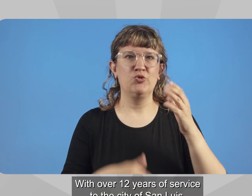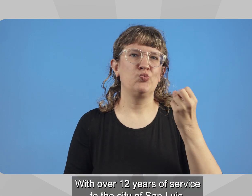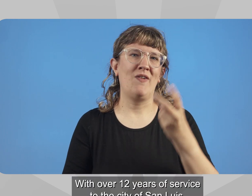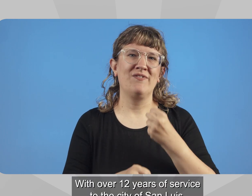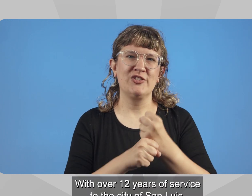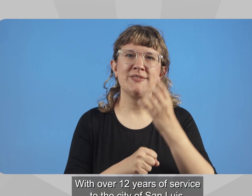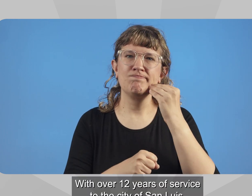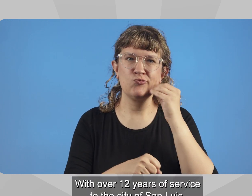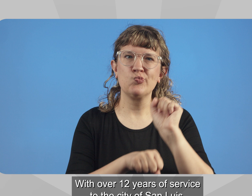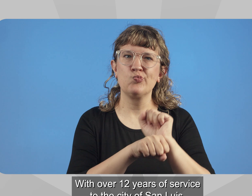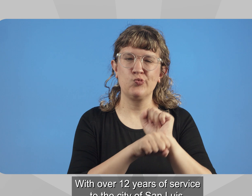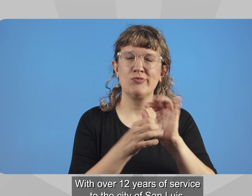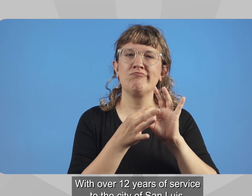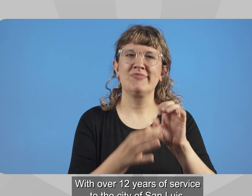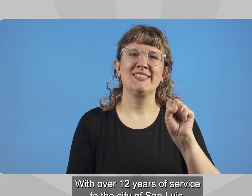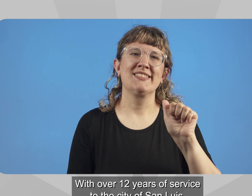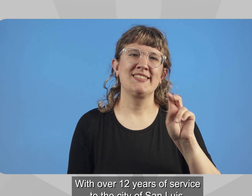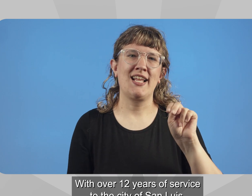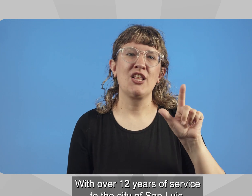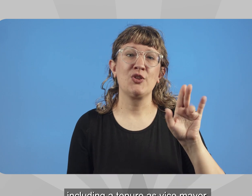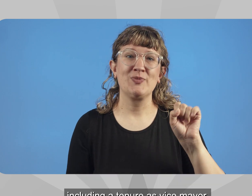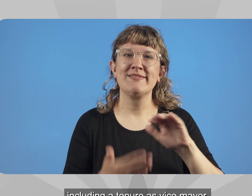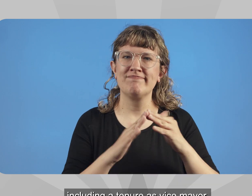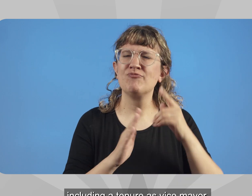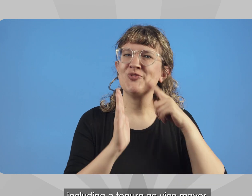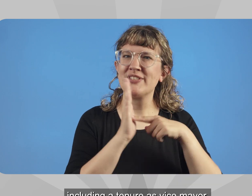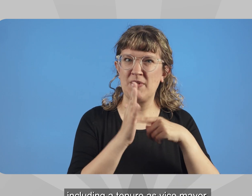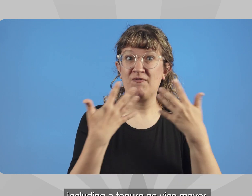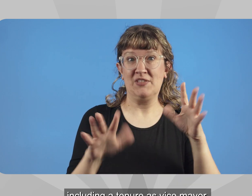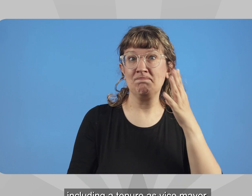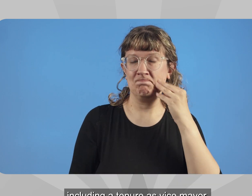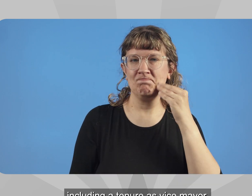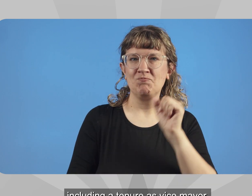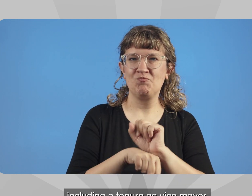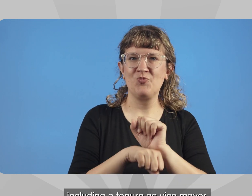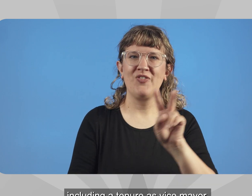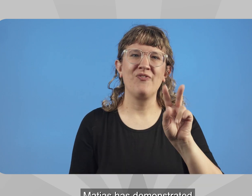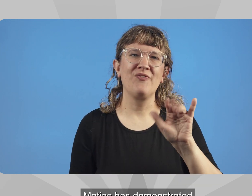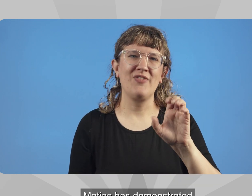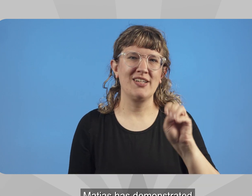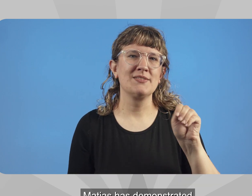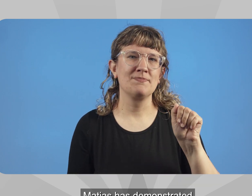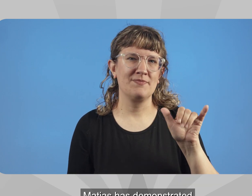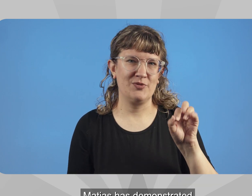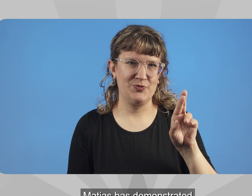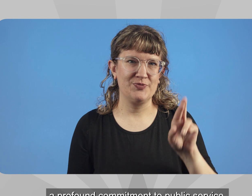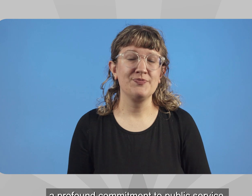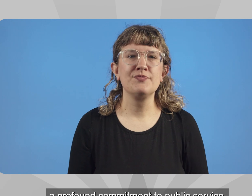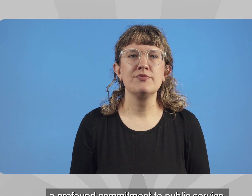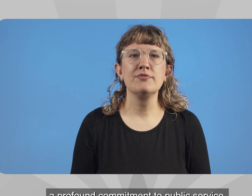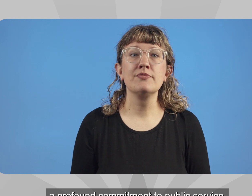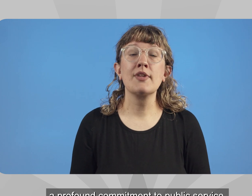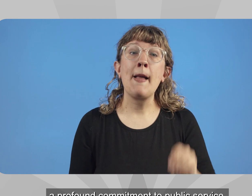With over 12 years of service to the city of San Luis, including a tenure as vice mayor, Matias has demonstrated